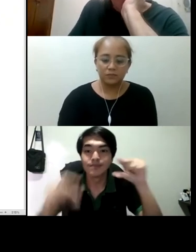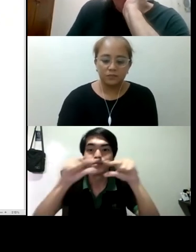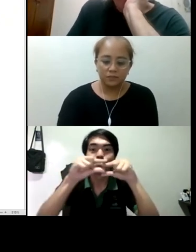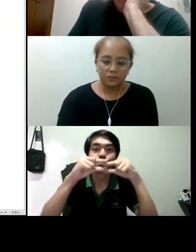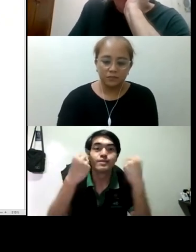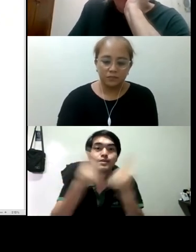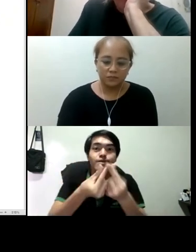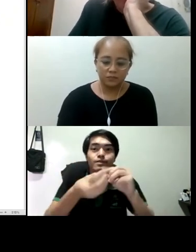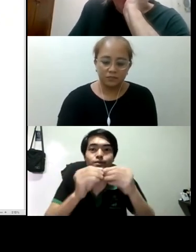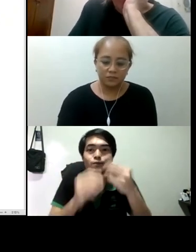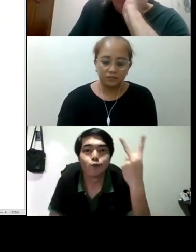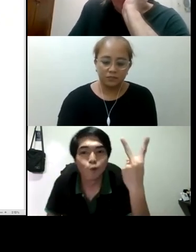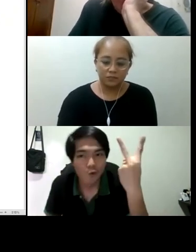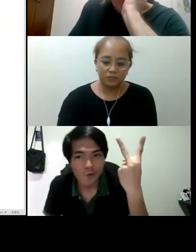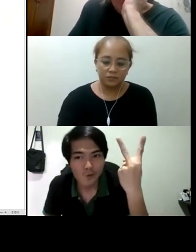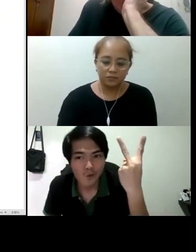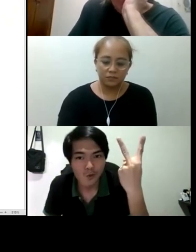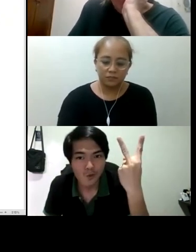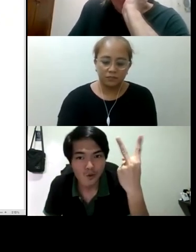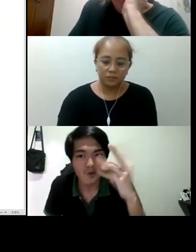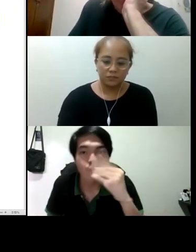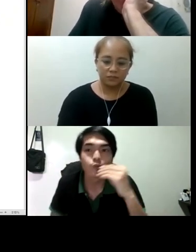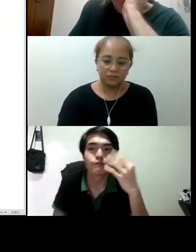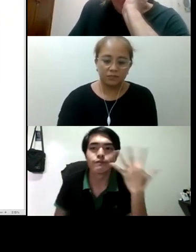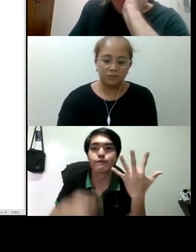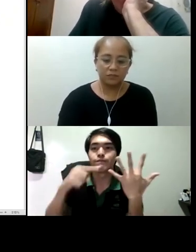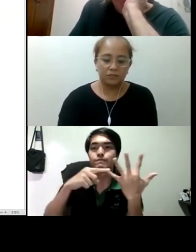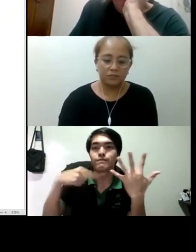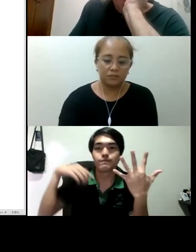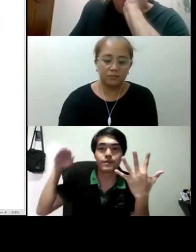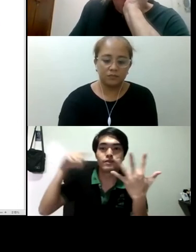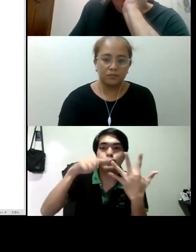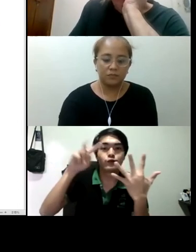Okay. Okay. So we're group 2.